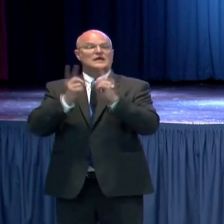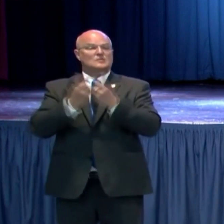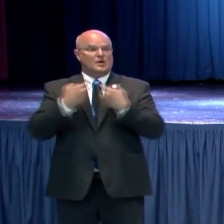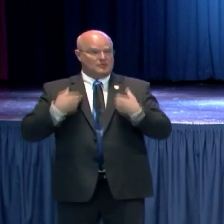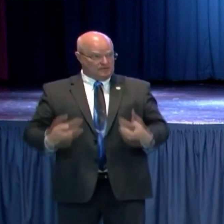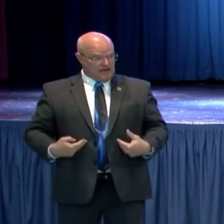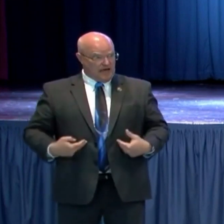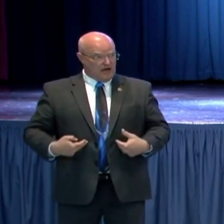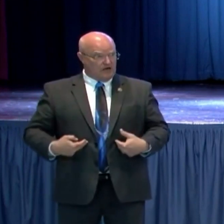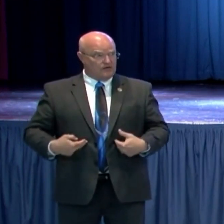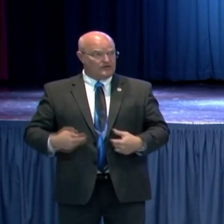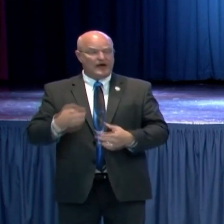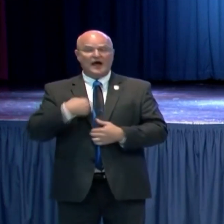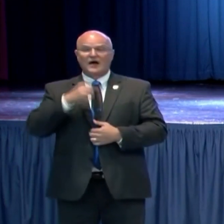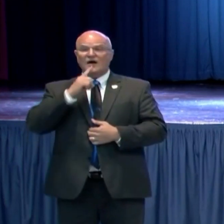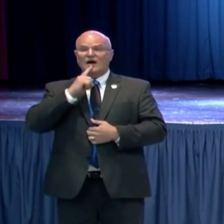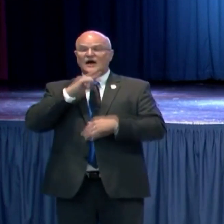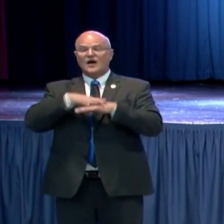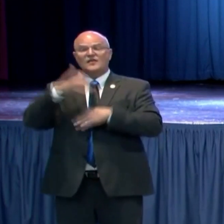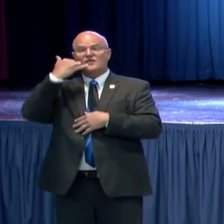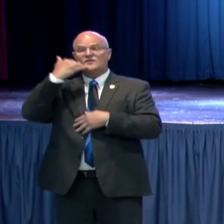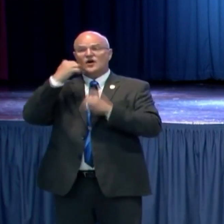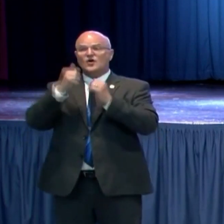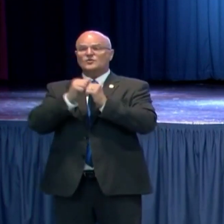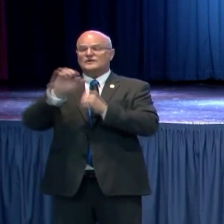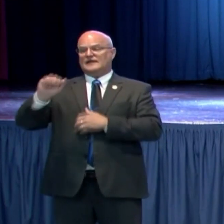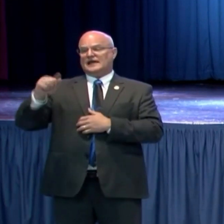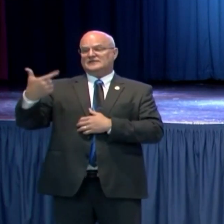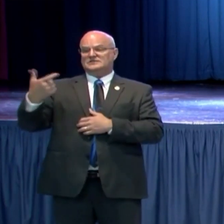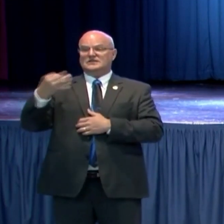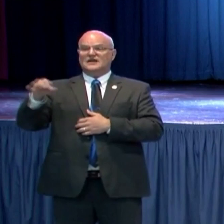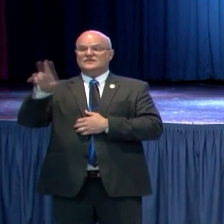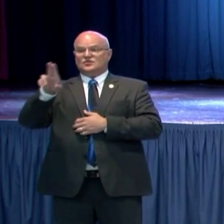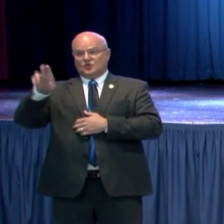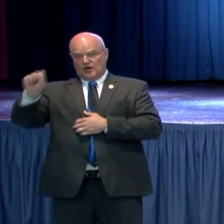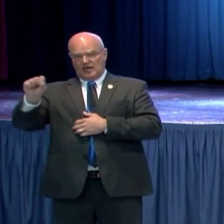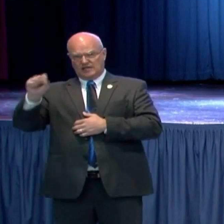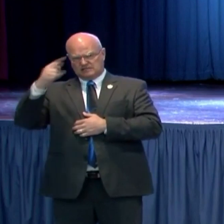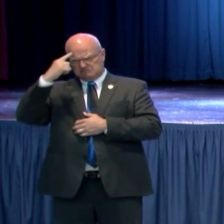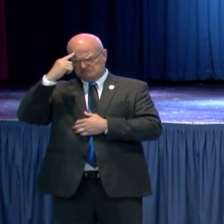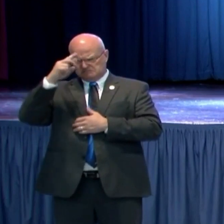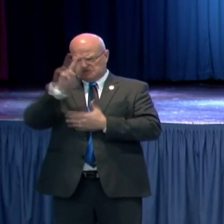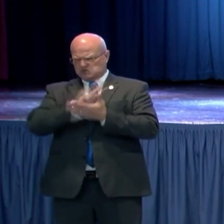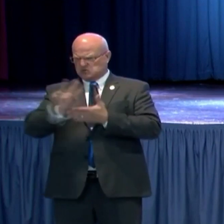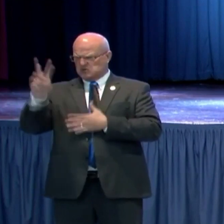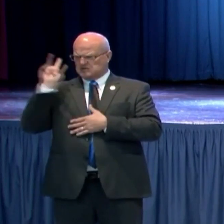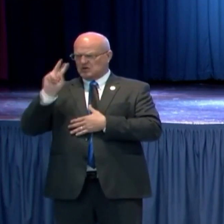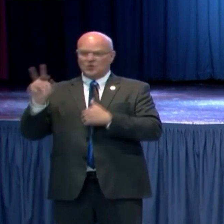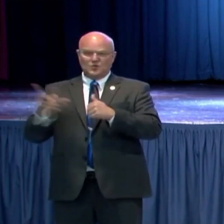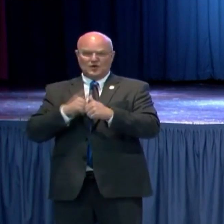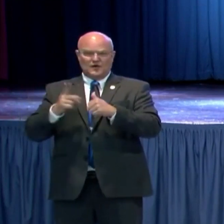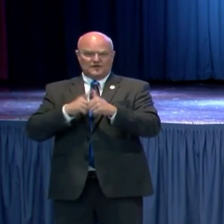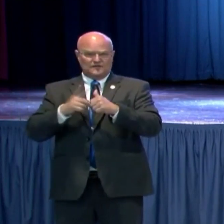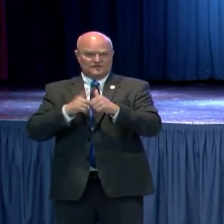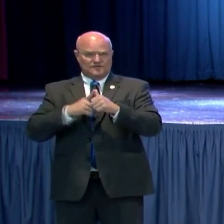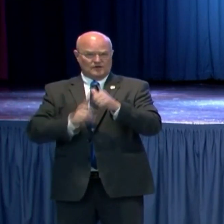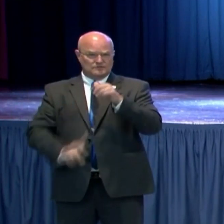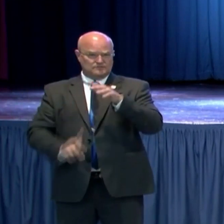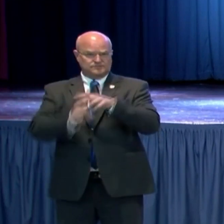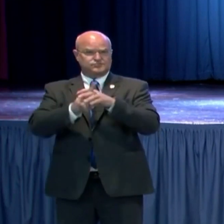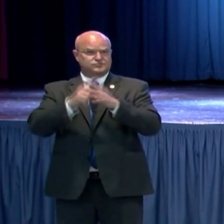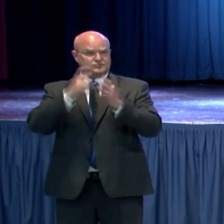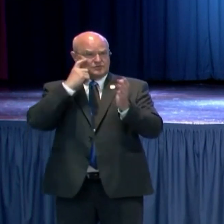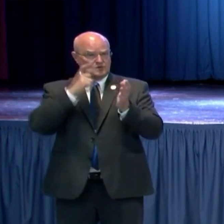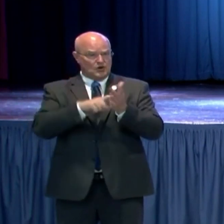of Health. I was actually on the phone with the Attorney General of the United States. I think it was about 2 weeks ago when it first